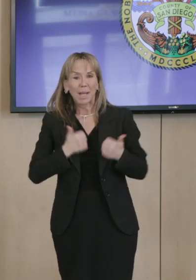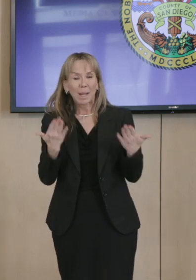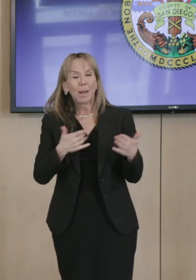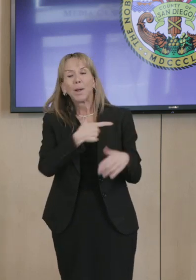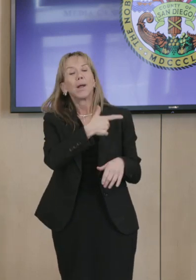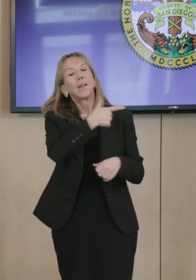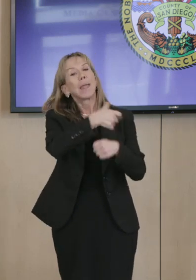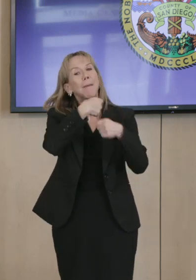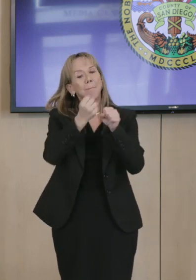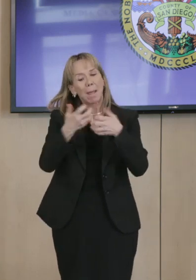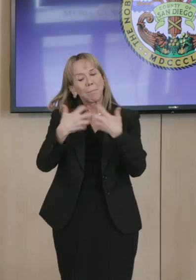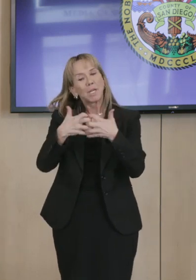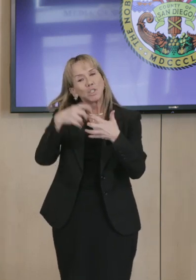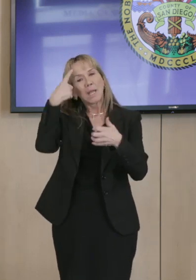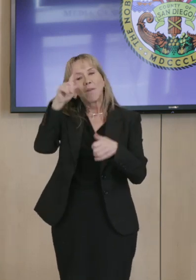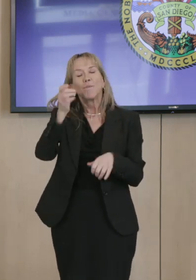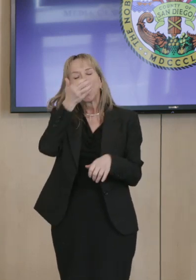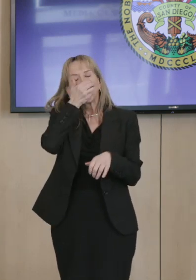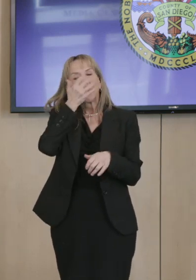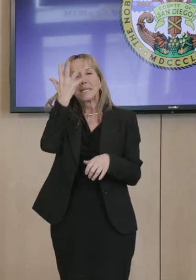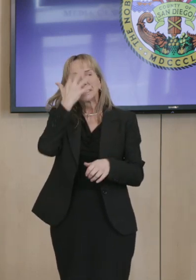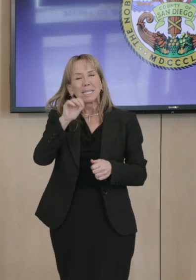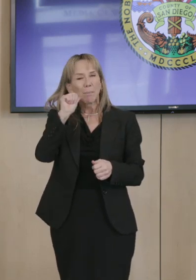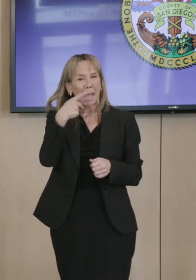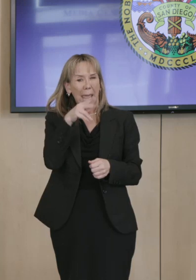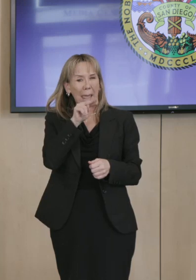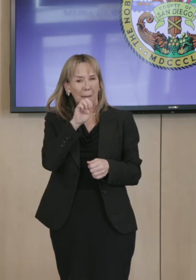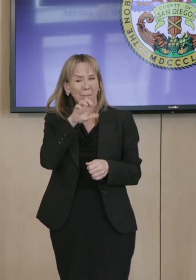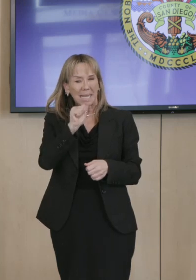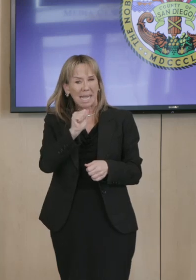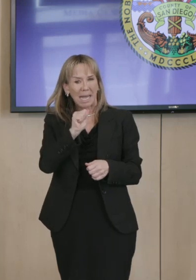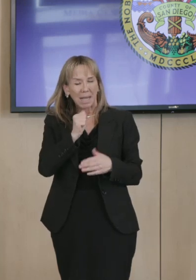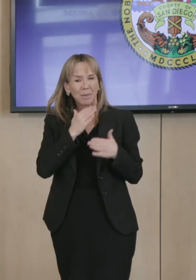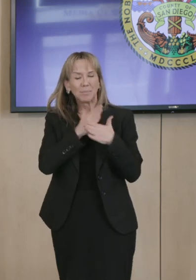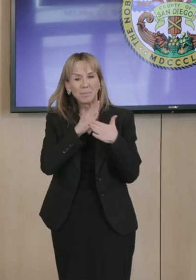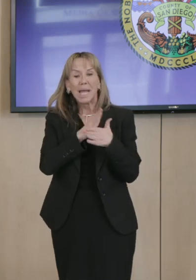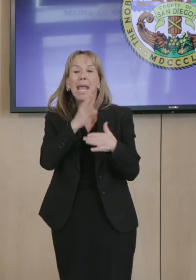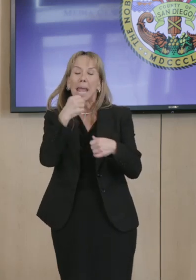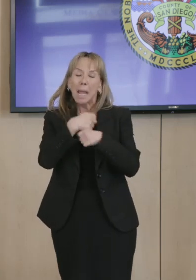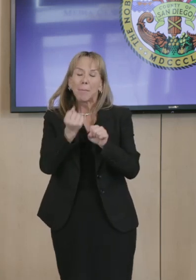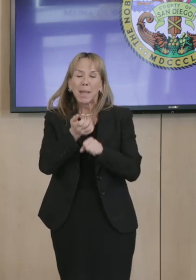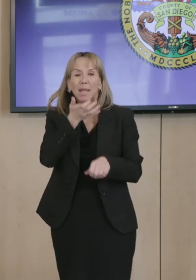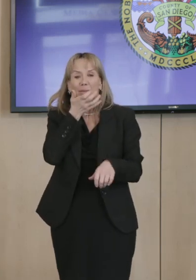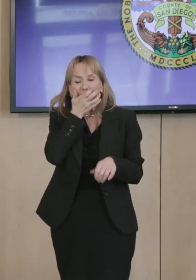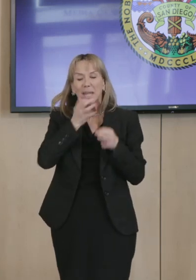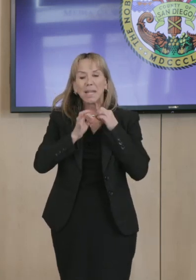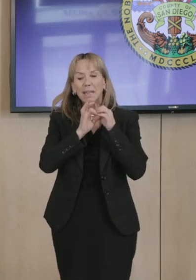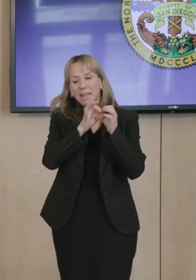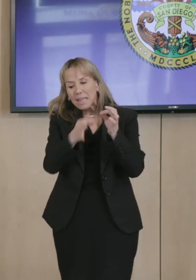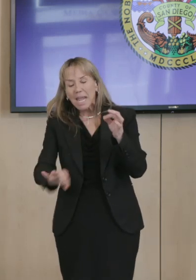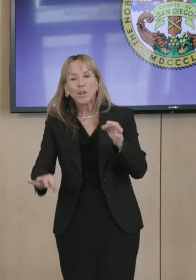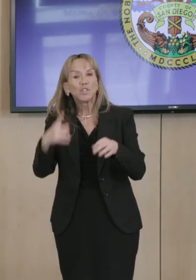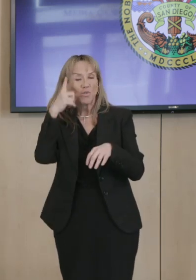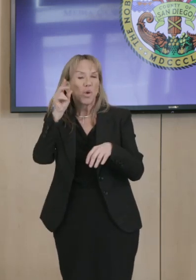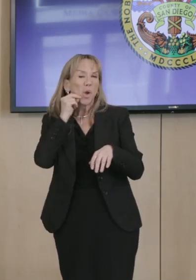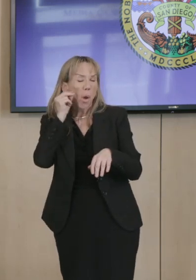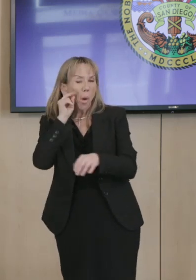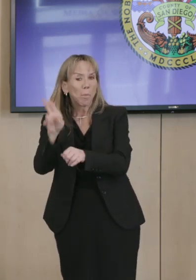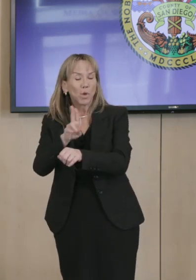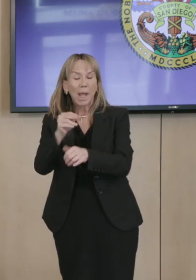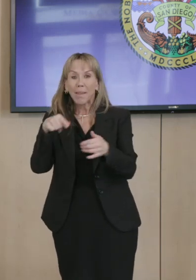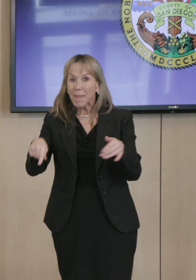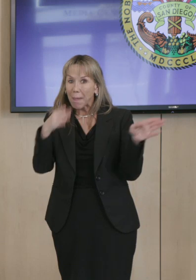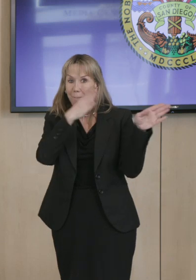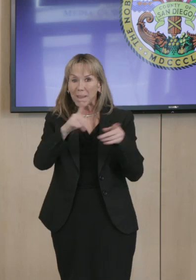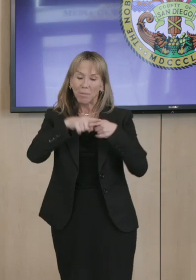sleep apnea machines, but also produce ventilators for hospitals and home use. They plan to double or even triple